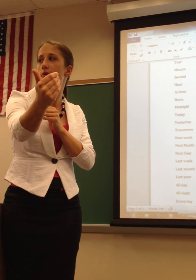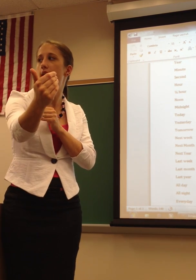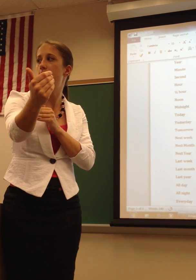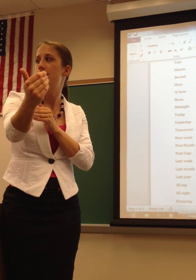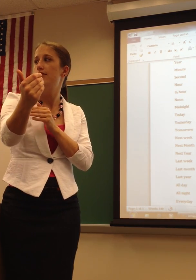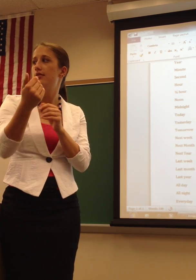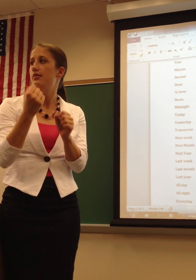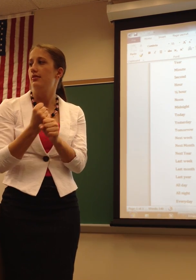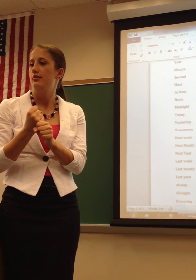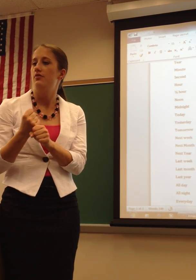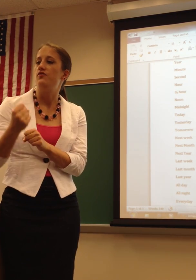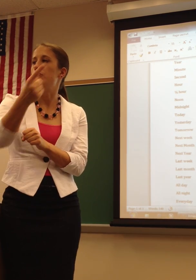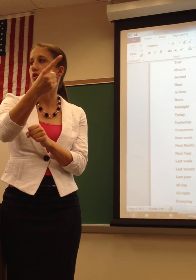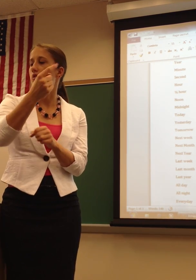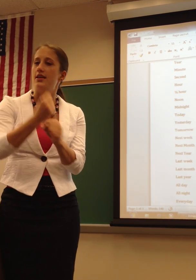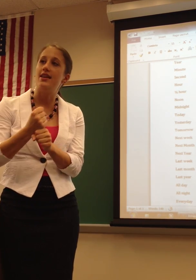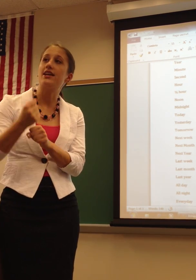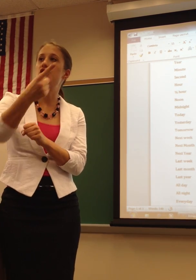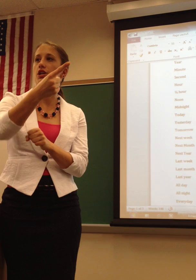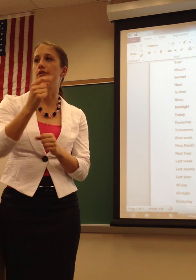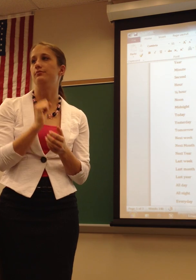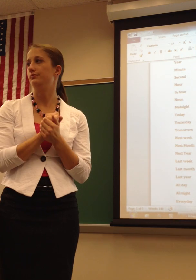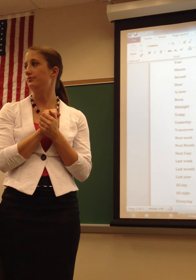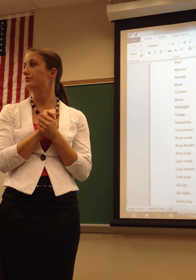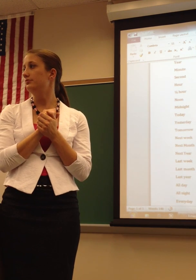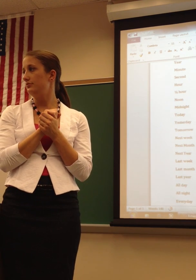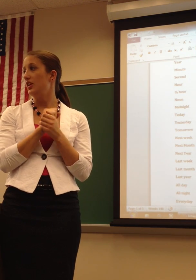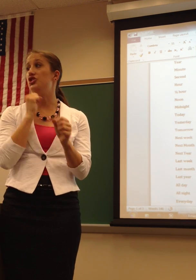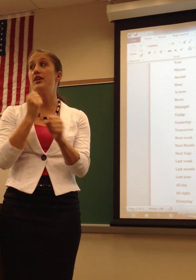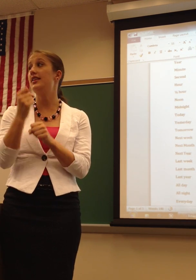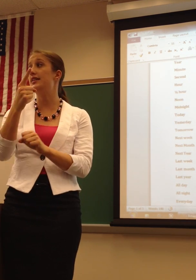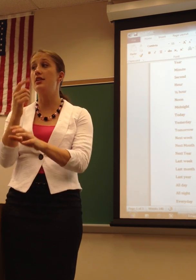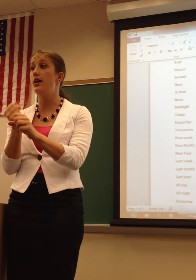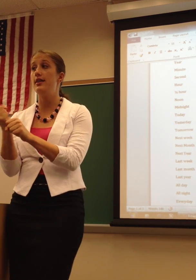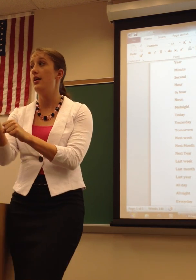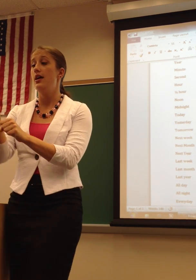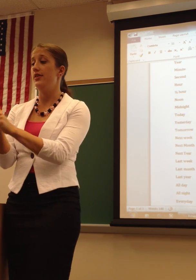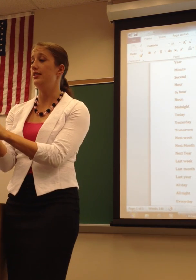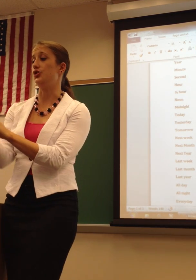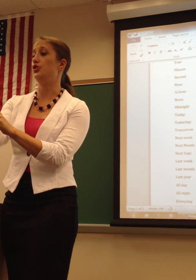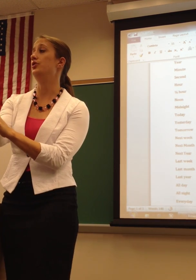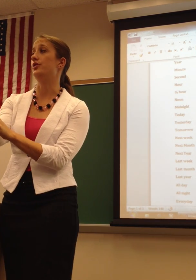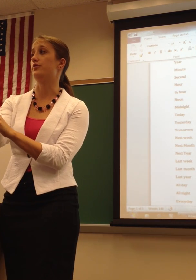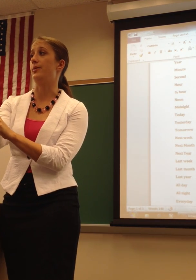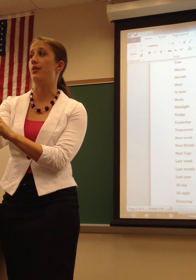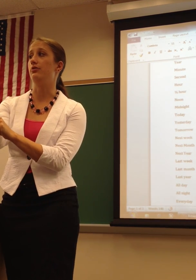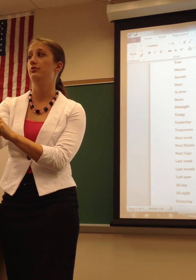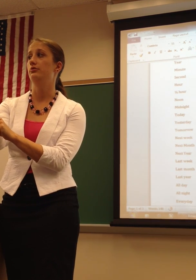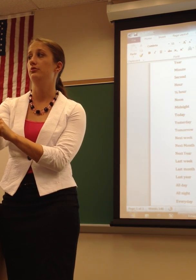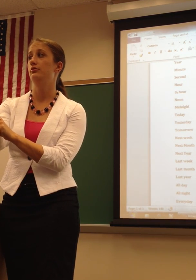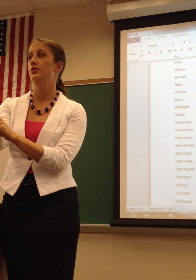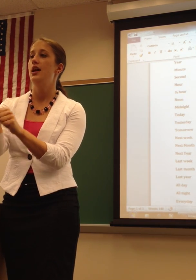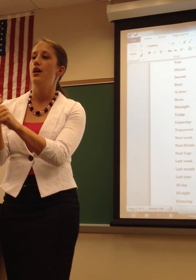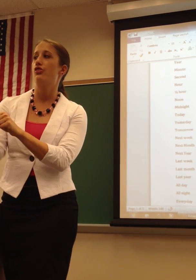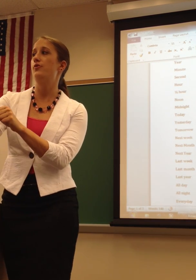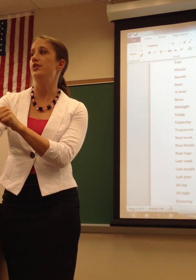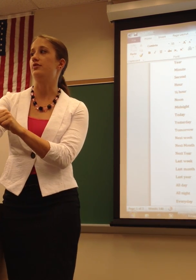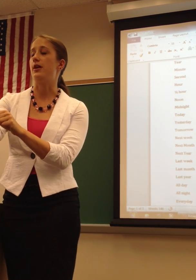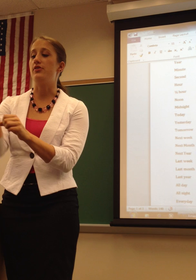way, future. So next year. Just it's not. This is 2 years from now. 3 years from now. This